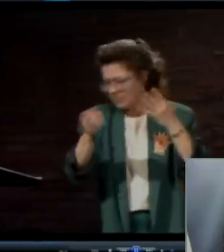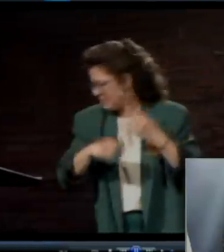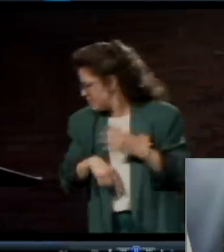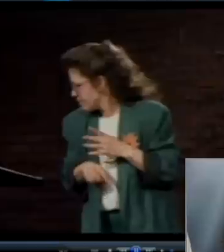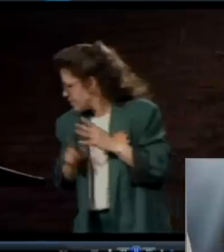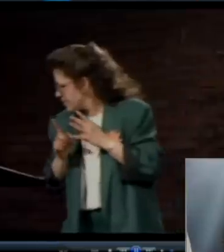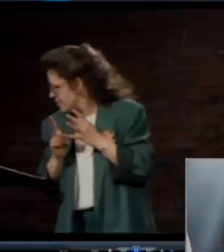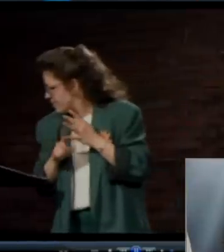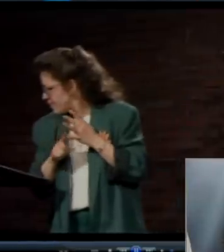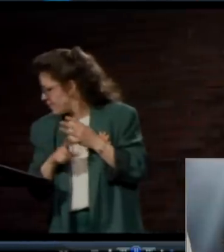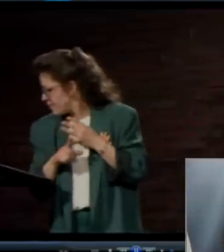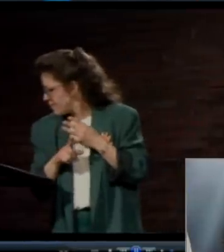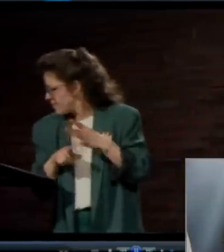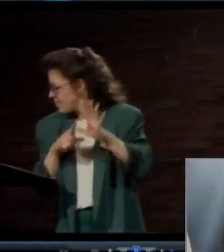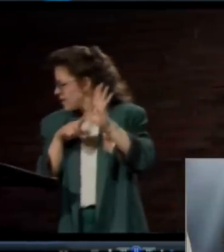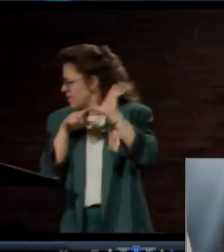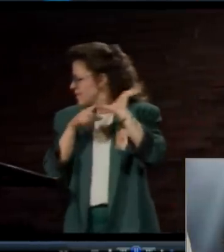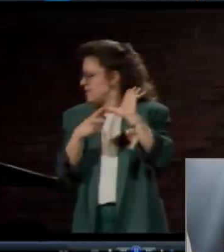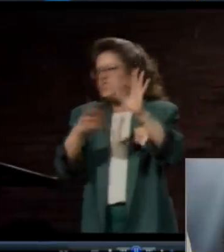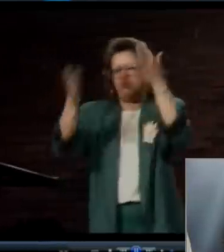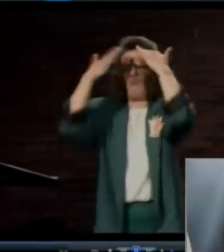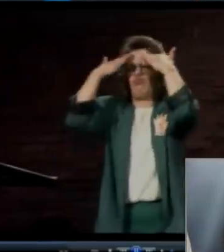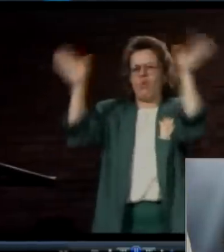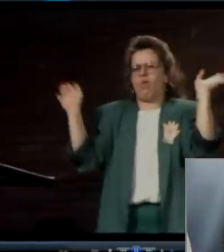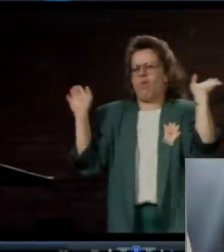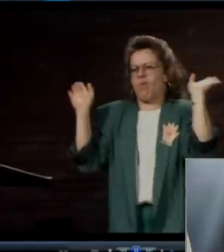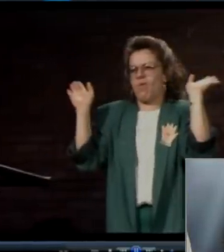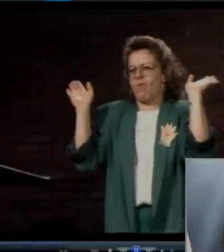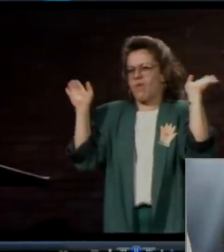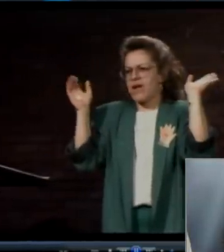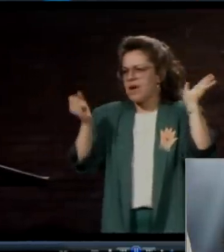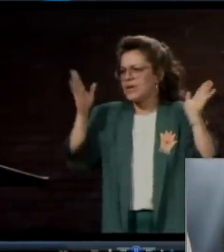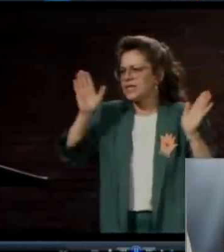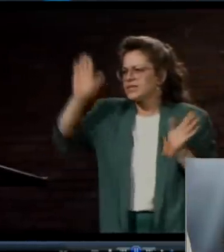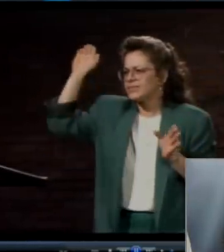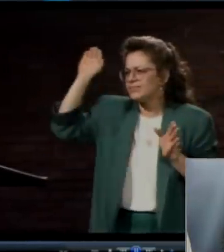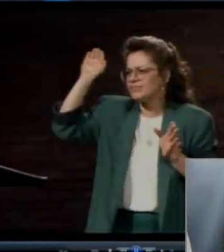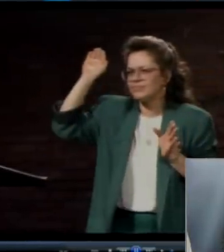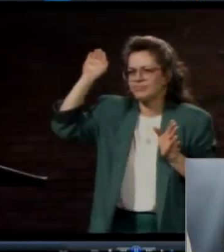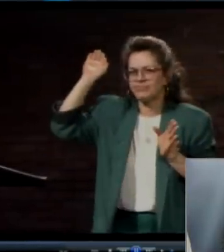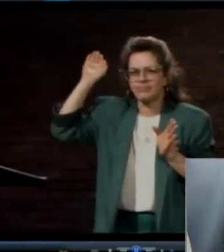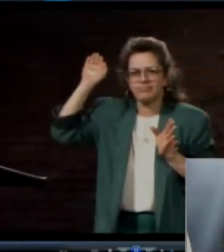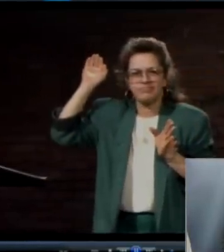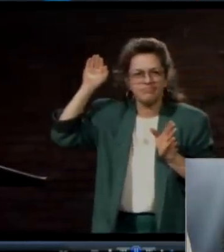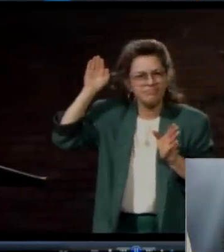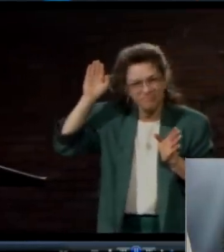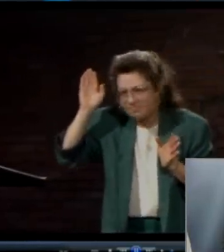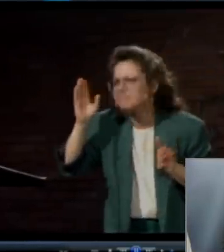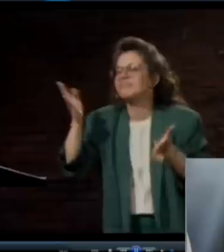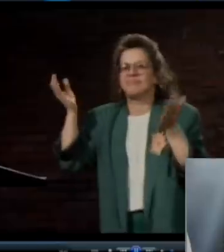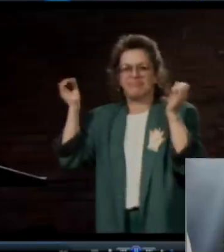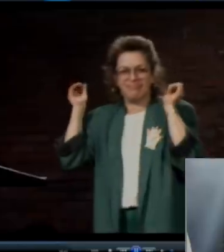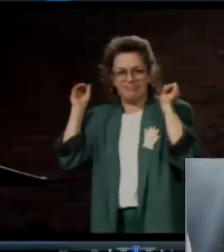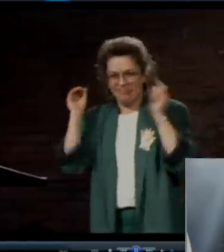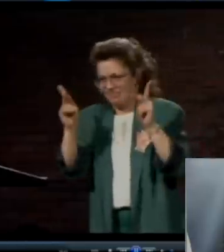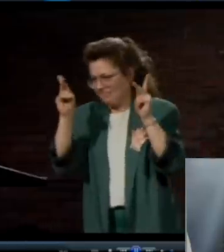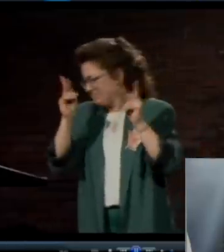word? Okay, nobody. And 5, how many of you just don't know? Let me see your hands.